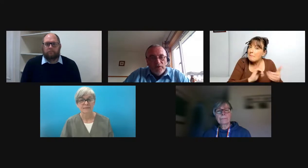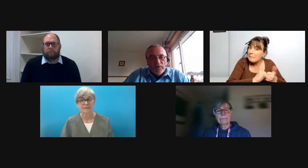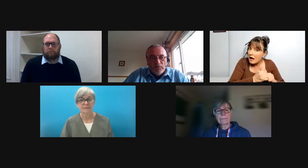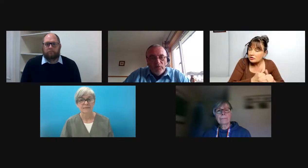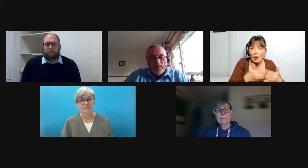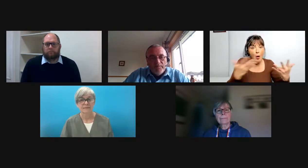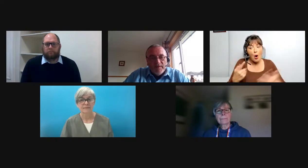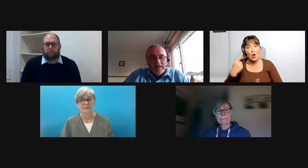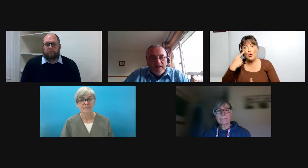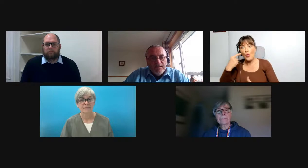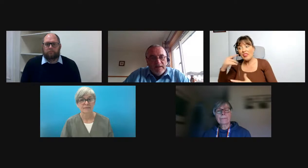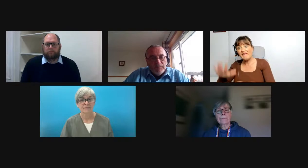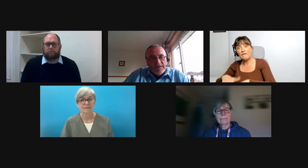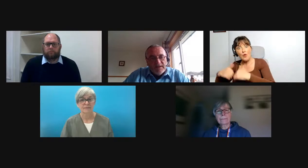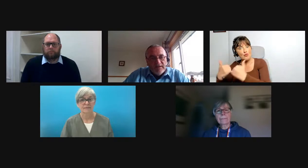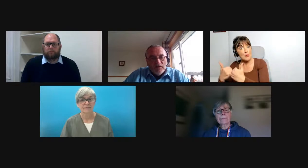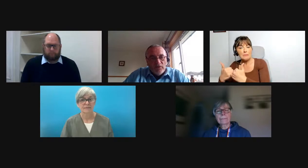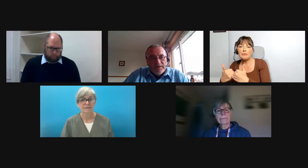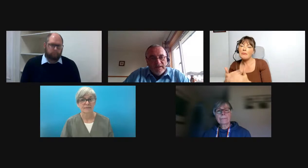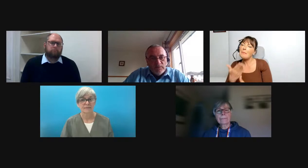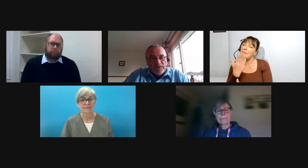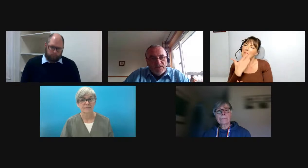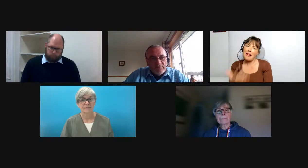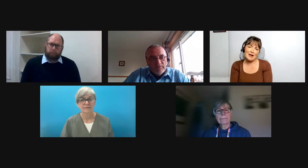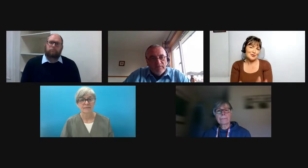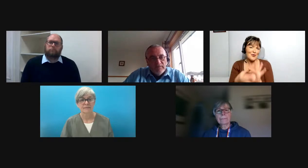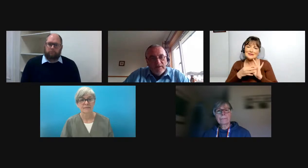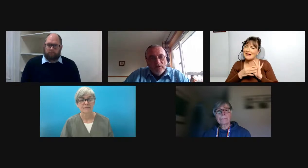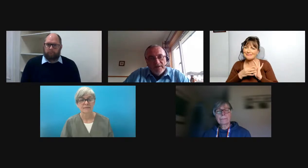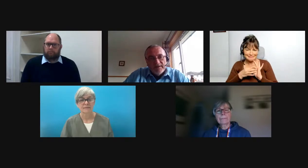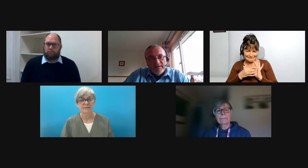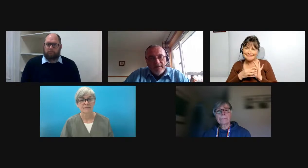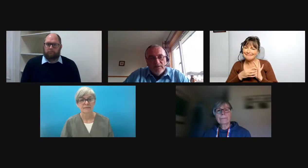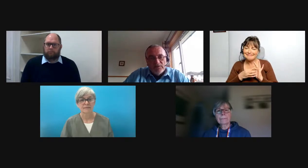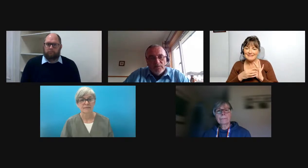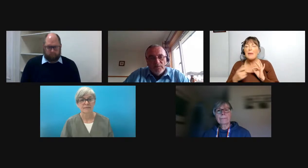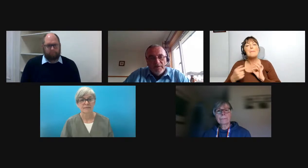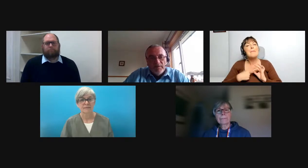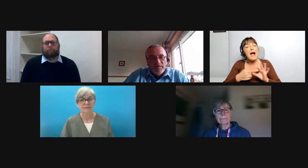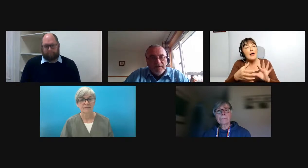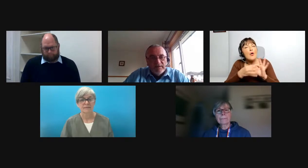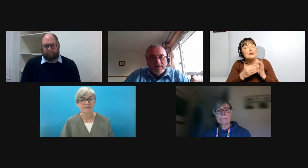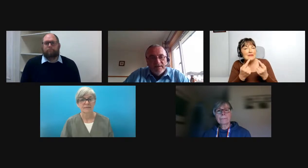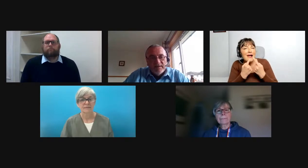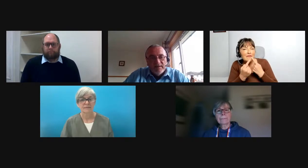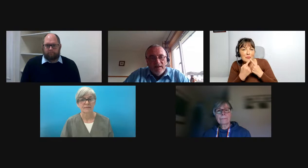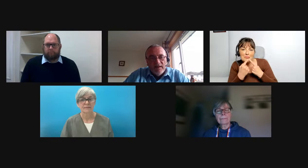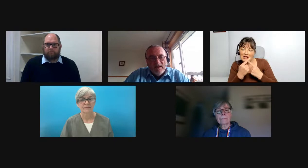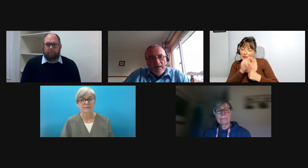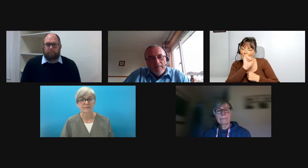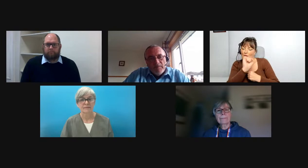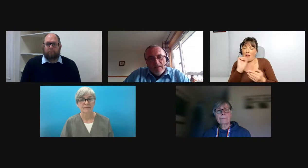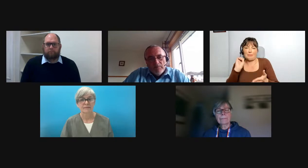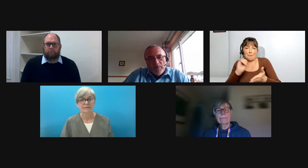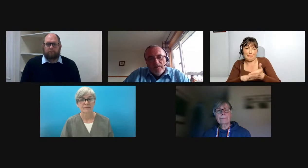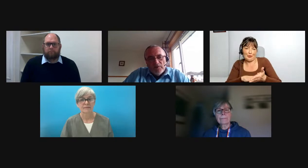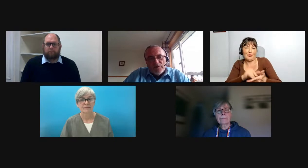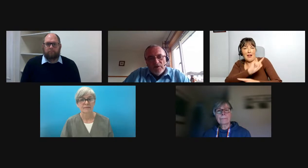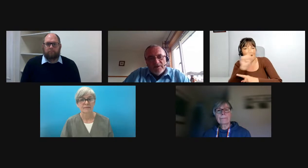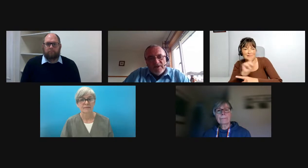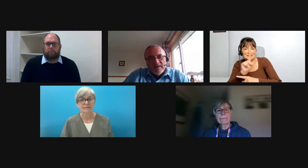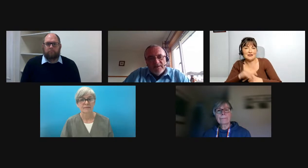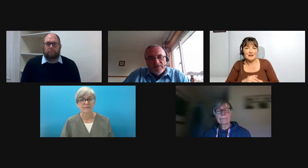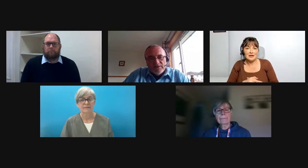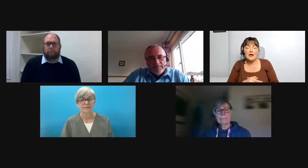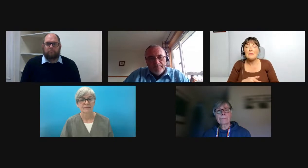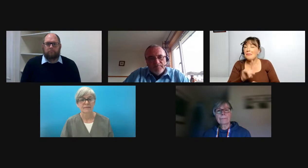or the youth forum, then please get in contact with us, and my contact details will be provided later. But I've also